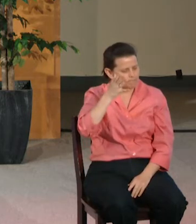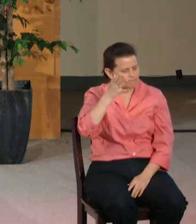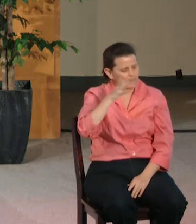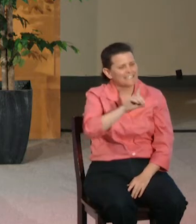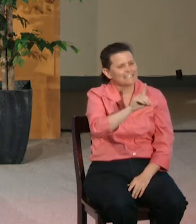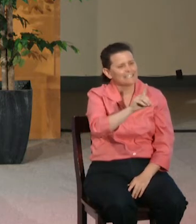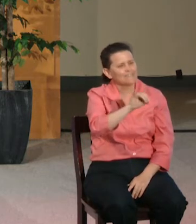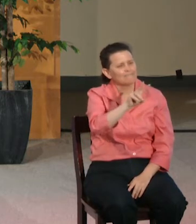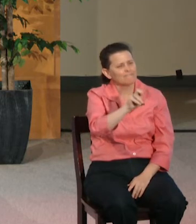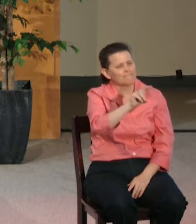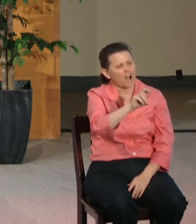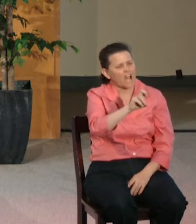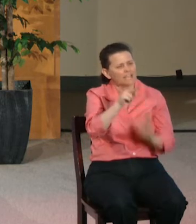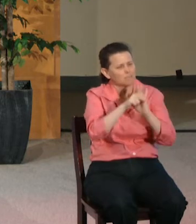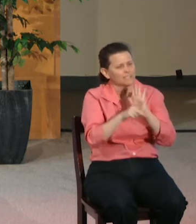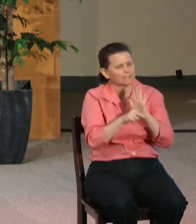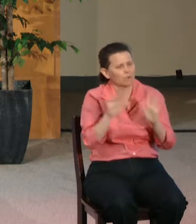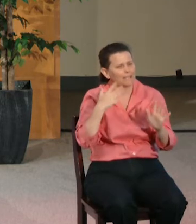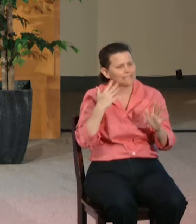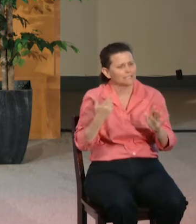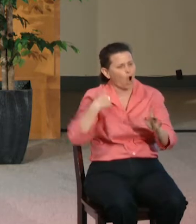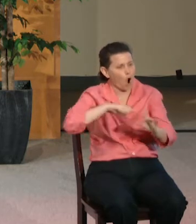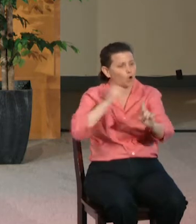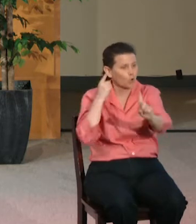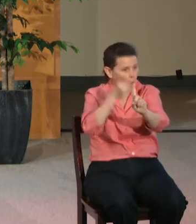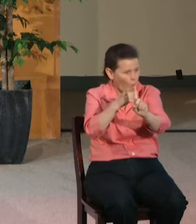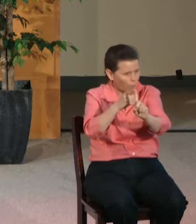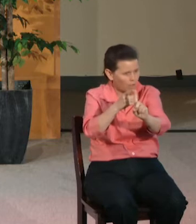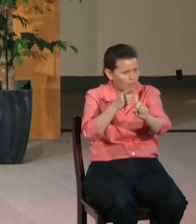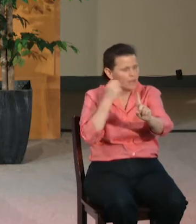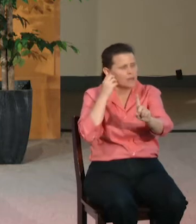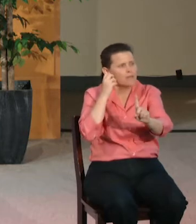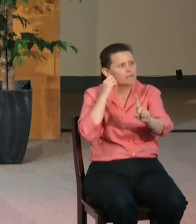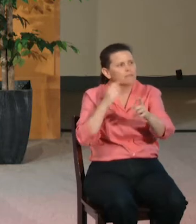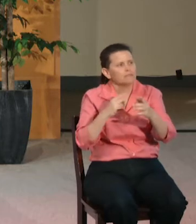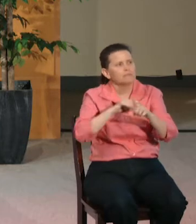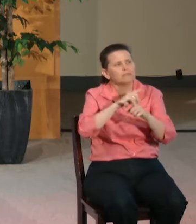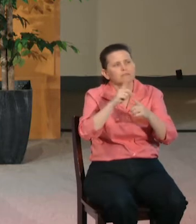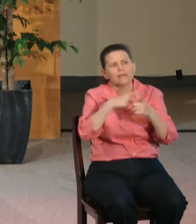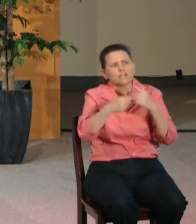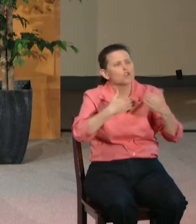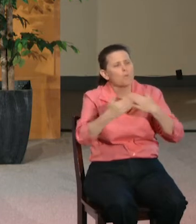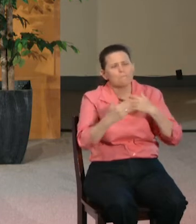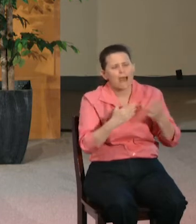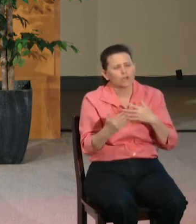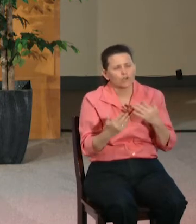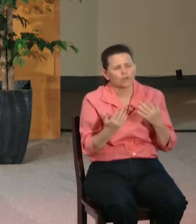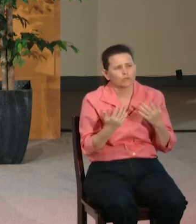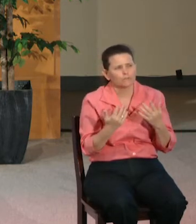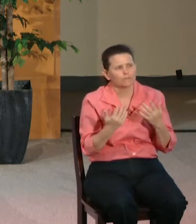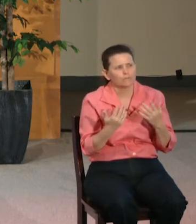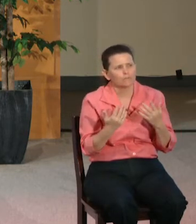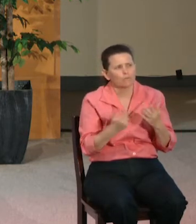is in perfection, then we almost can never go wrong. And there's certainly nothing that we can do that we can't course correct with the